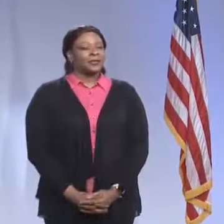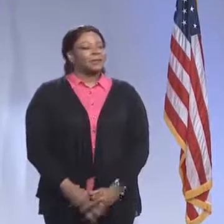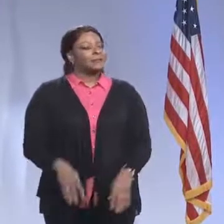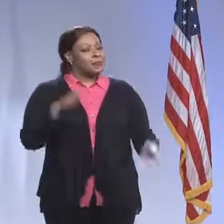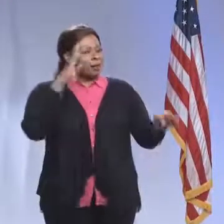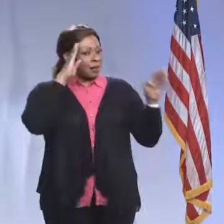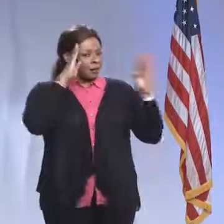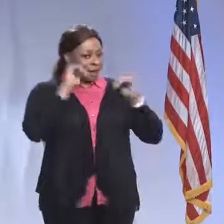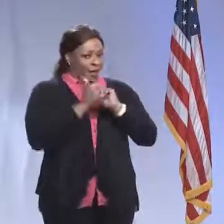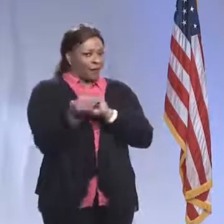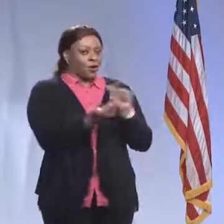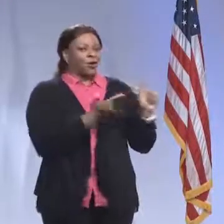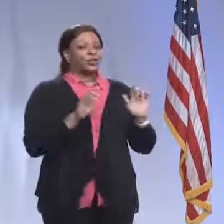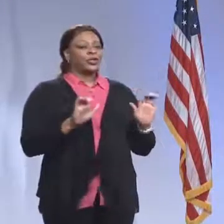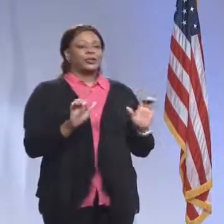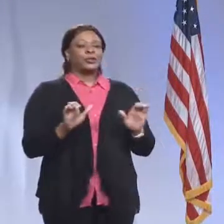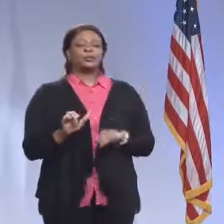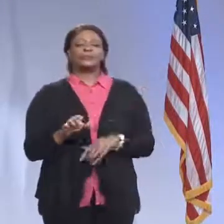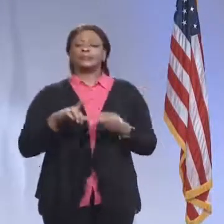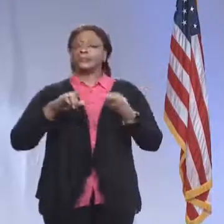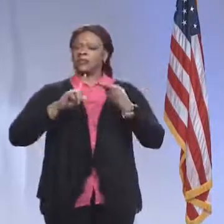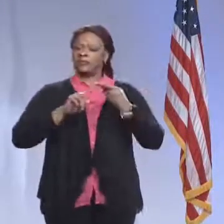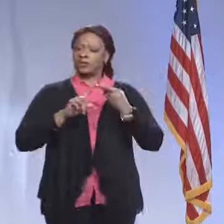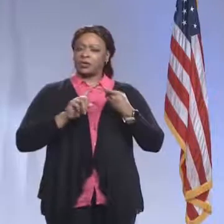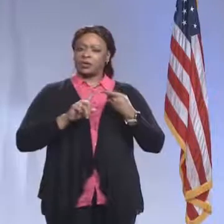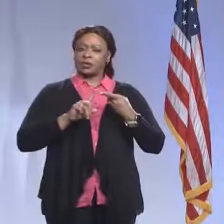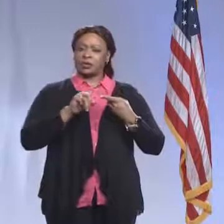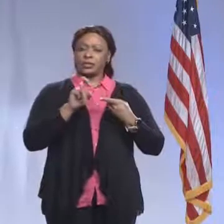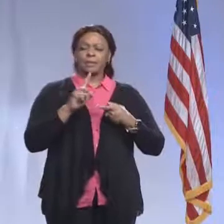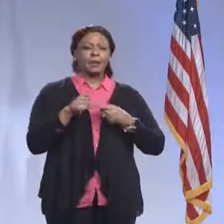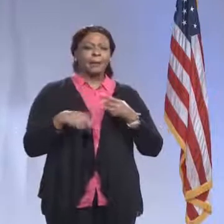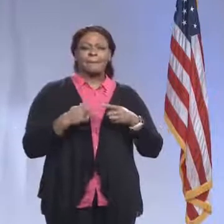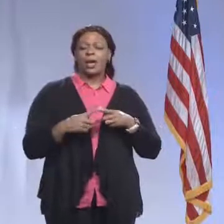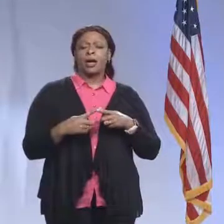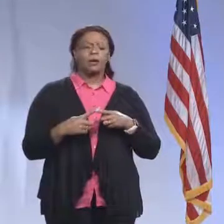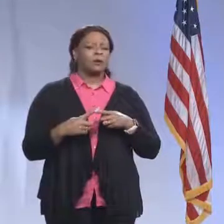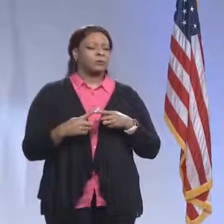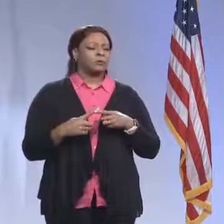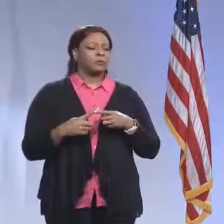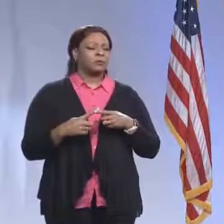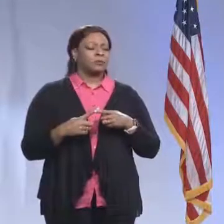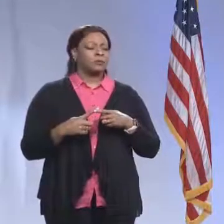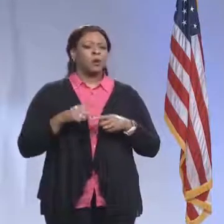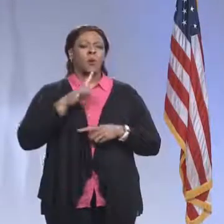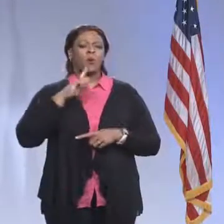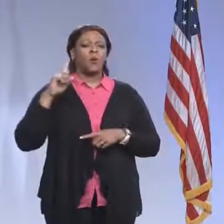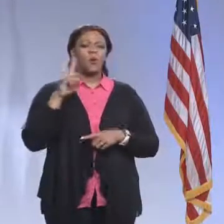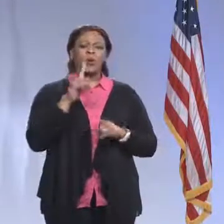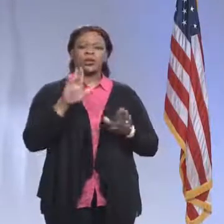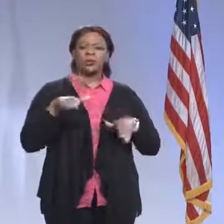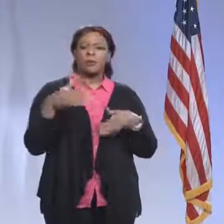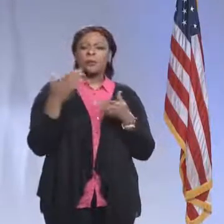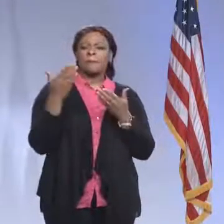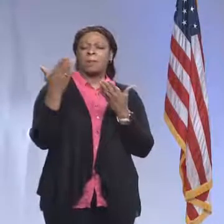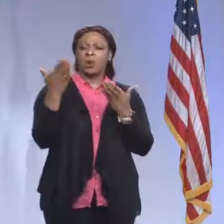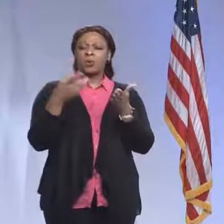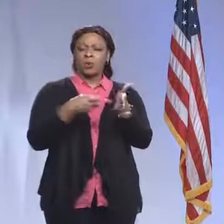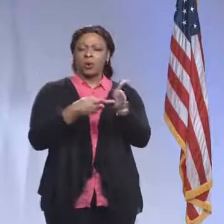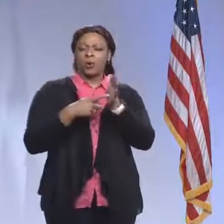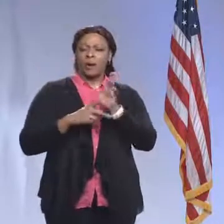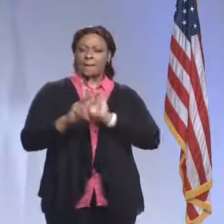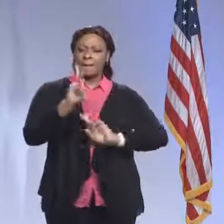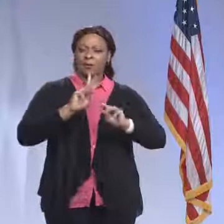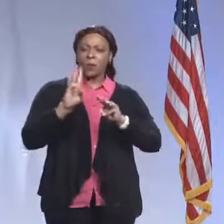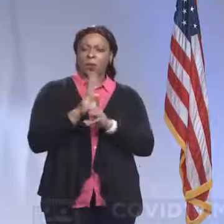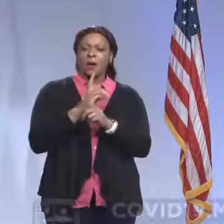Hello, how are y'all doing? My first question is about an ordinance that was proposed that would require people